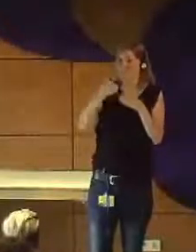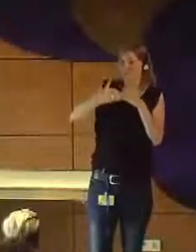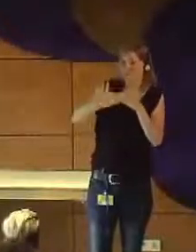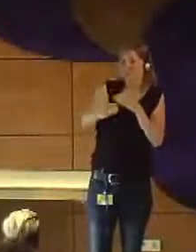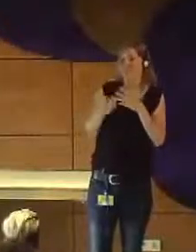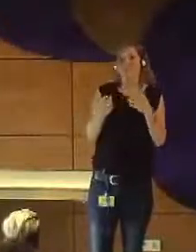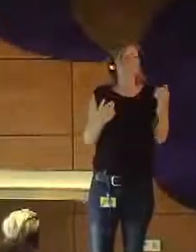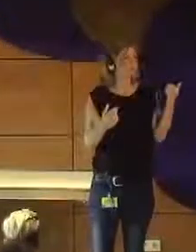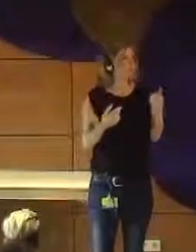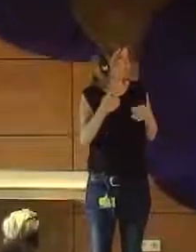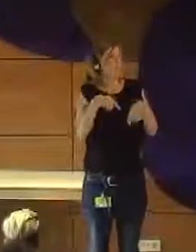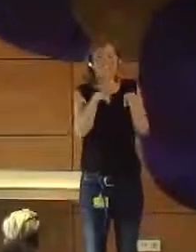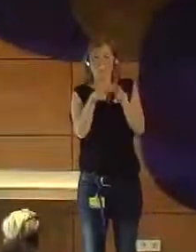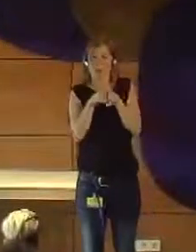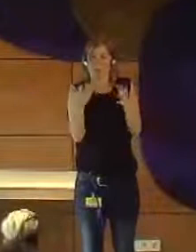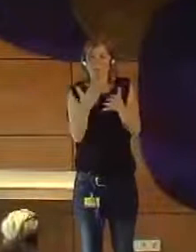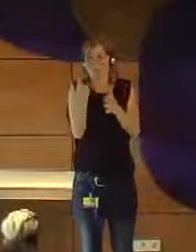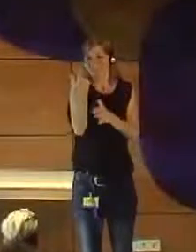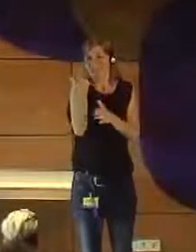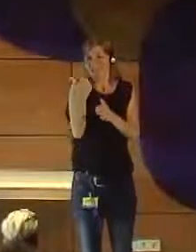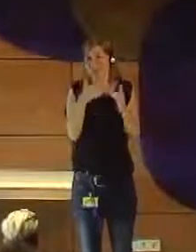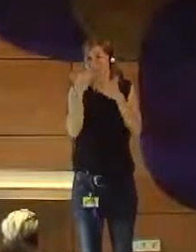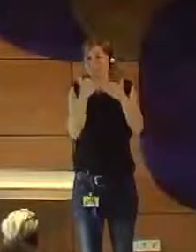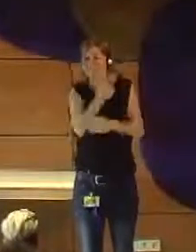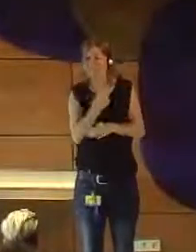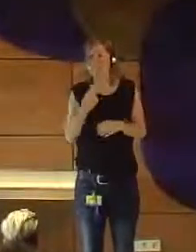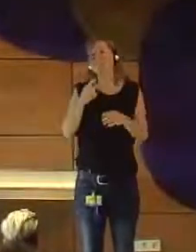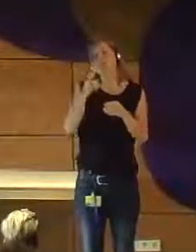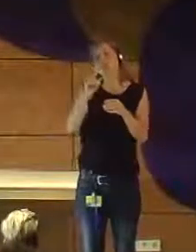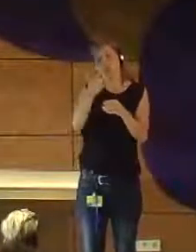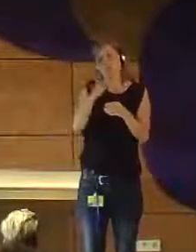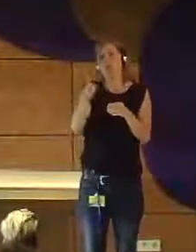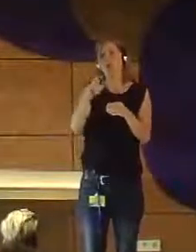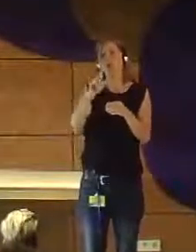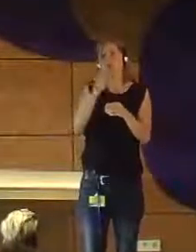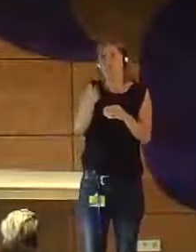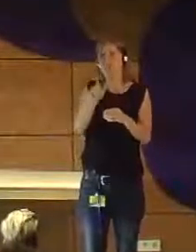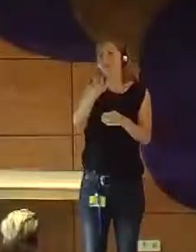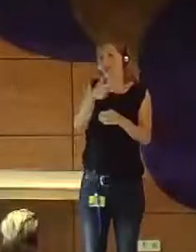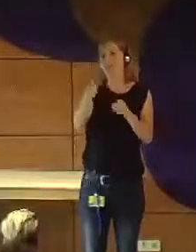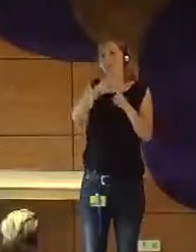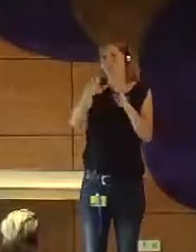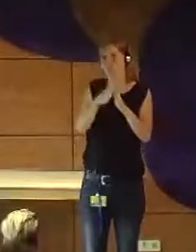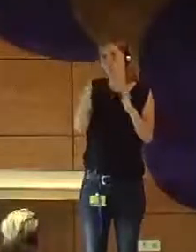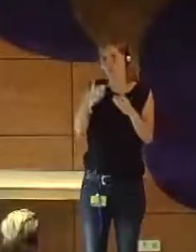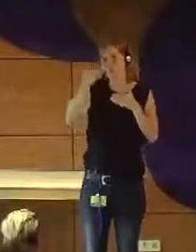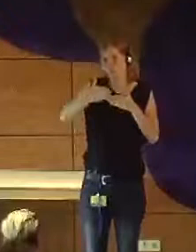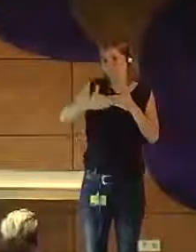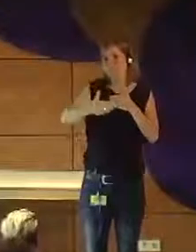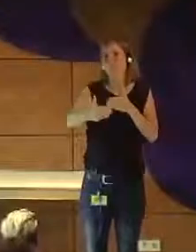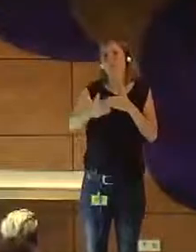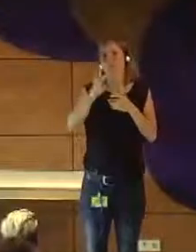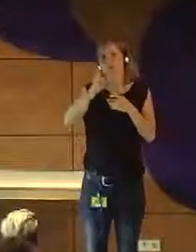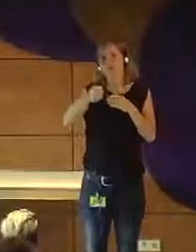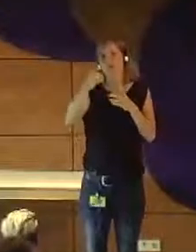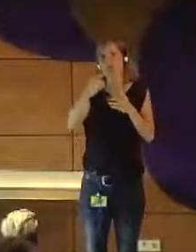Genau, so wie Sie es vorhin auch geschildert hatten, am Anfang mehrmals die Woche, dreimal die Woche, und nachher soll es dann